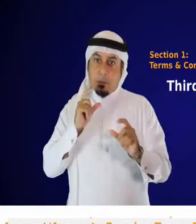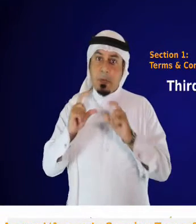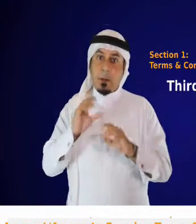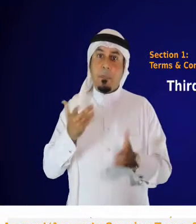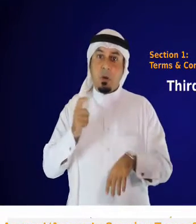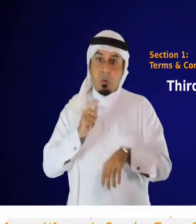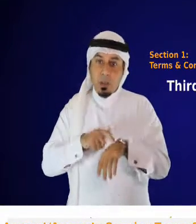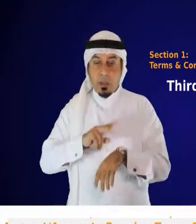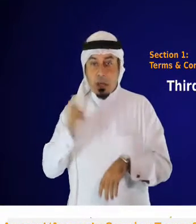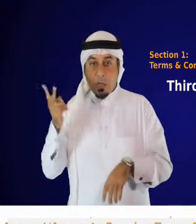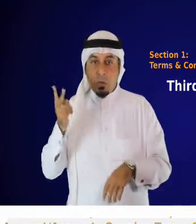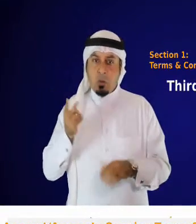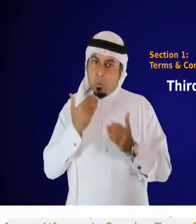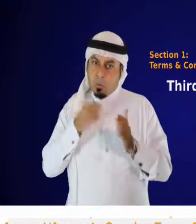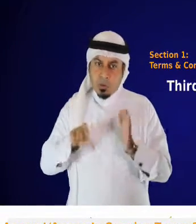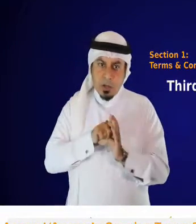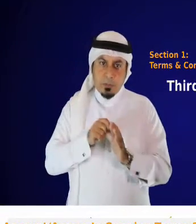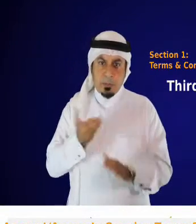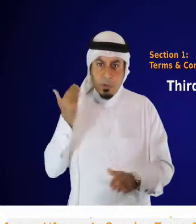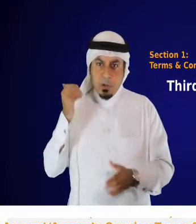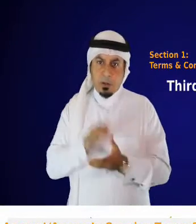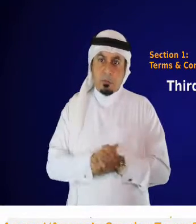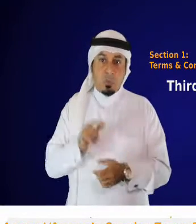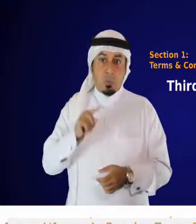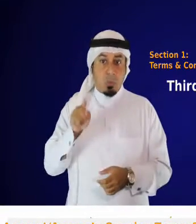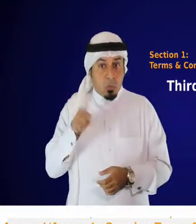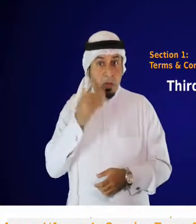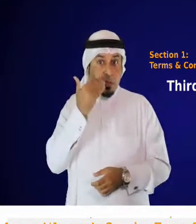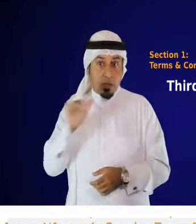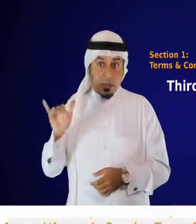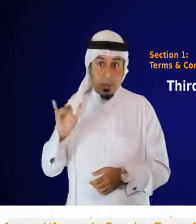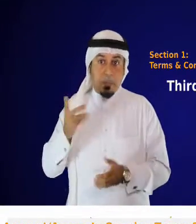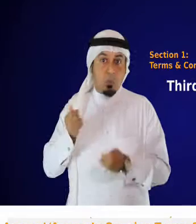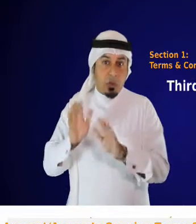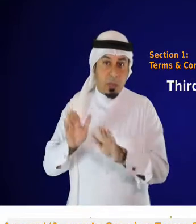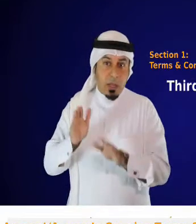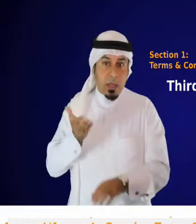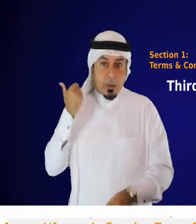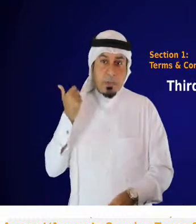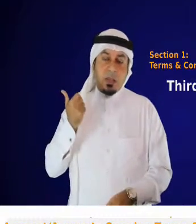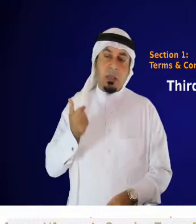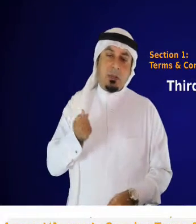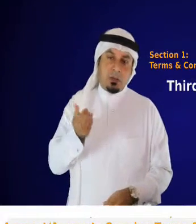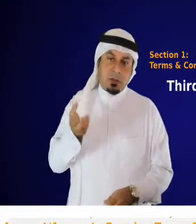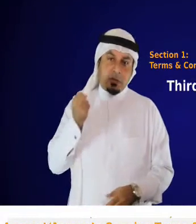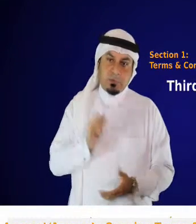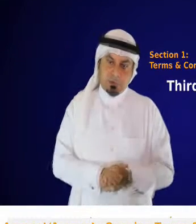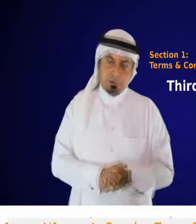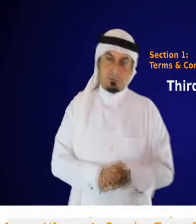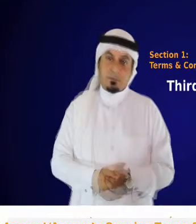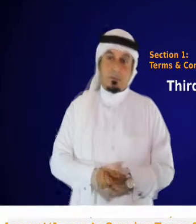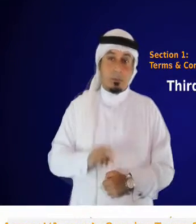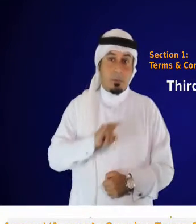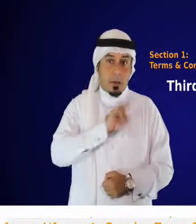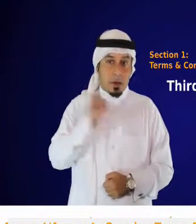time to time, without prior notice, as the bank may deem appropriate to be deducted before repayment. 4.